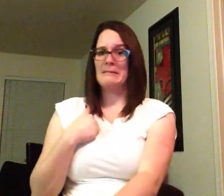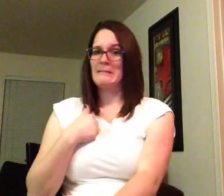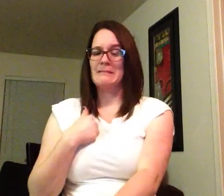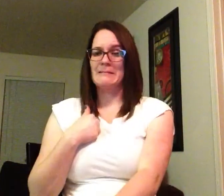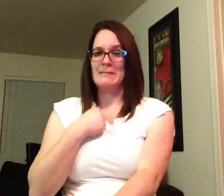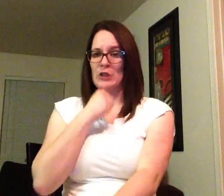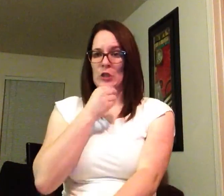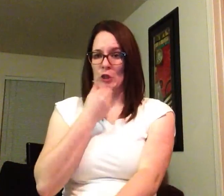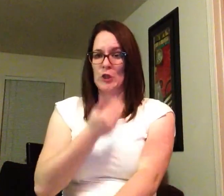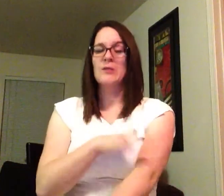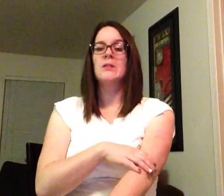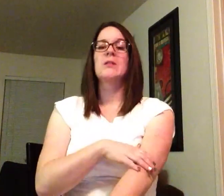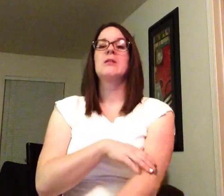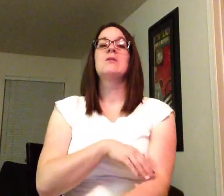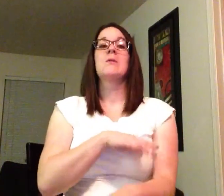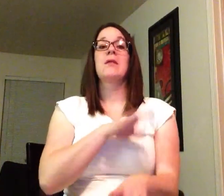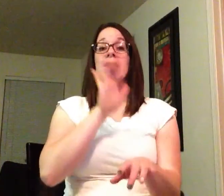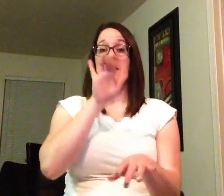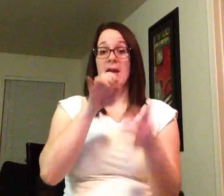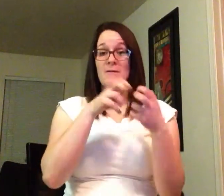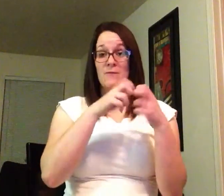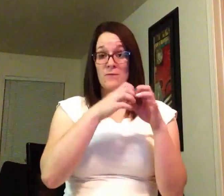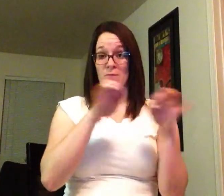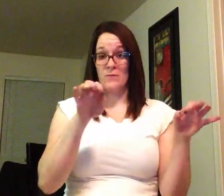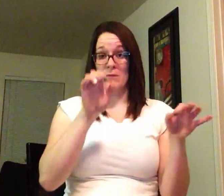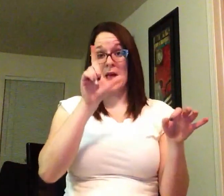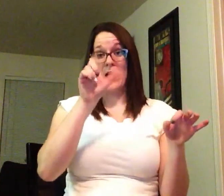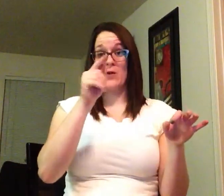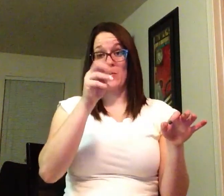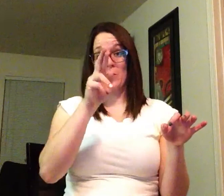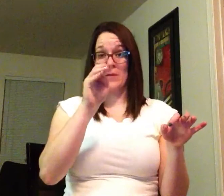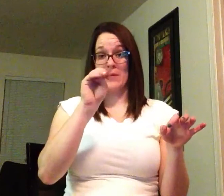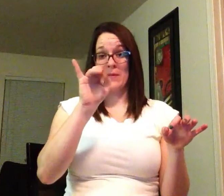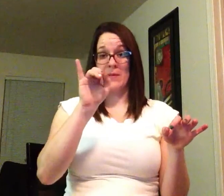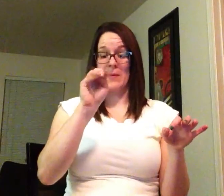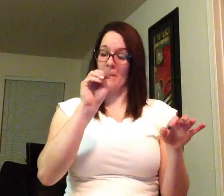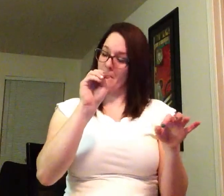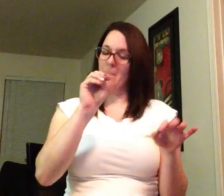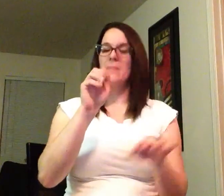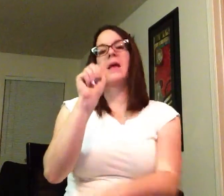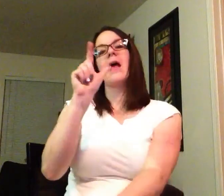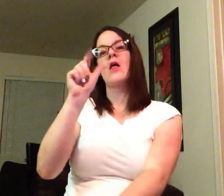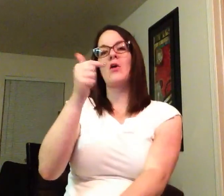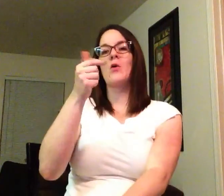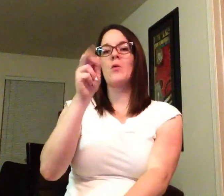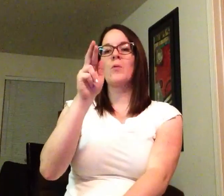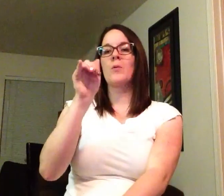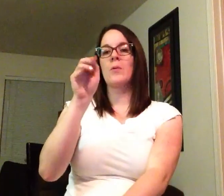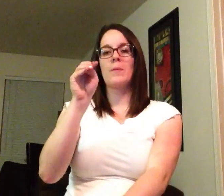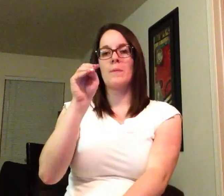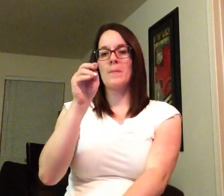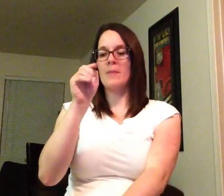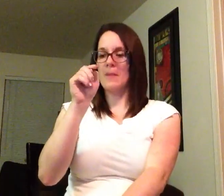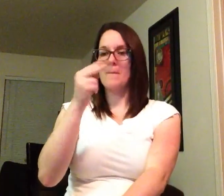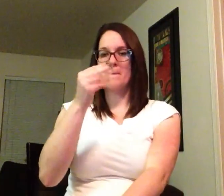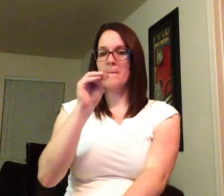algorithms that were setting us up, they weren't bad either. These algorithms were doing exactly what they were designed to do, which was to take our